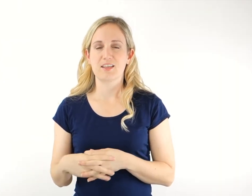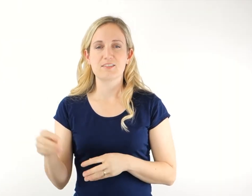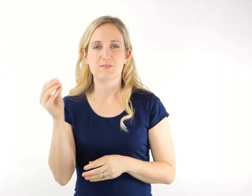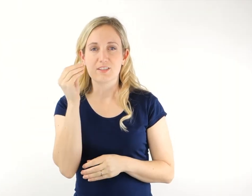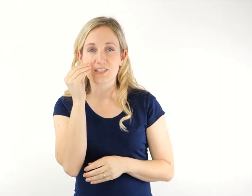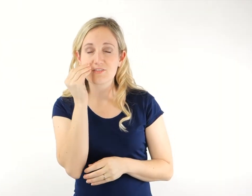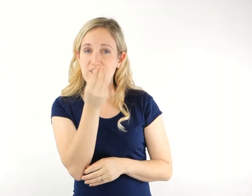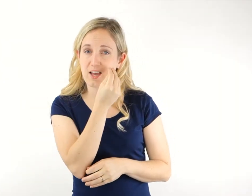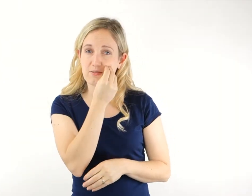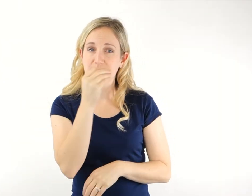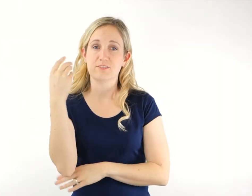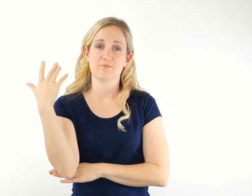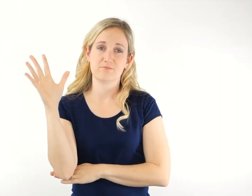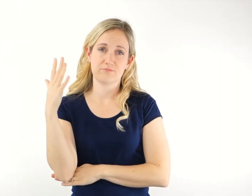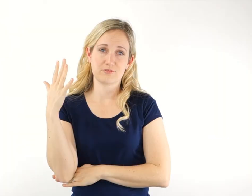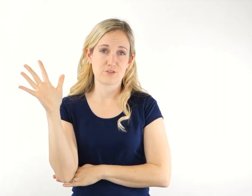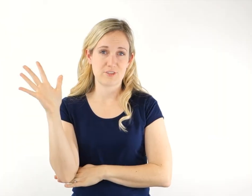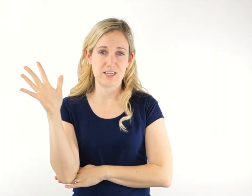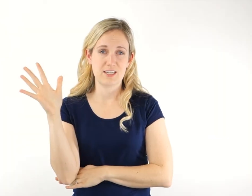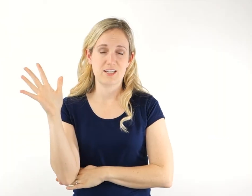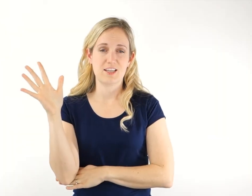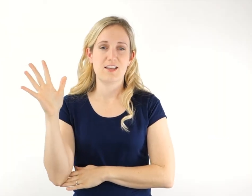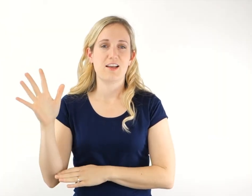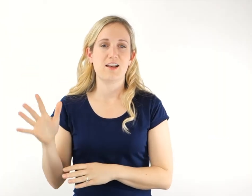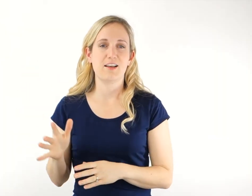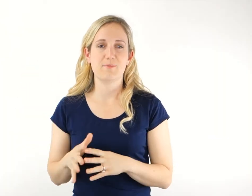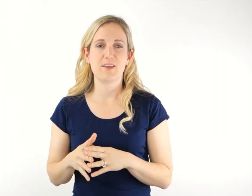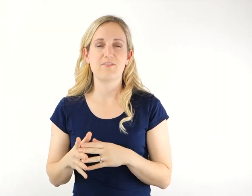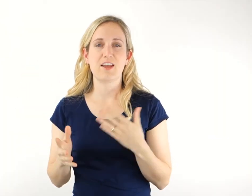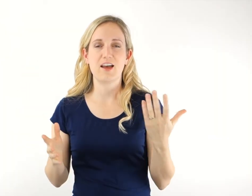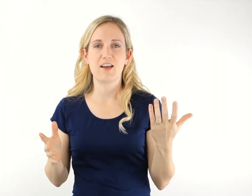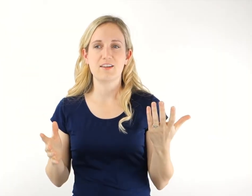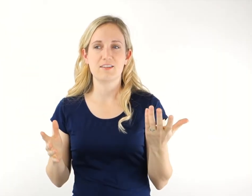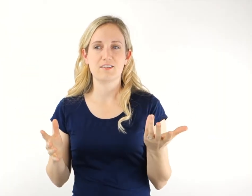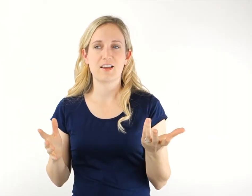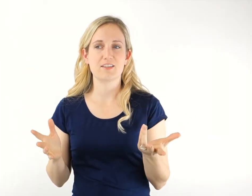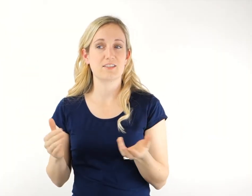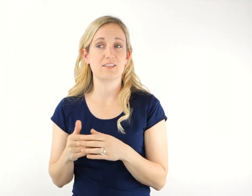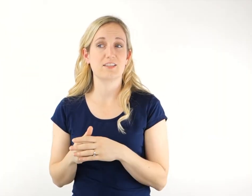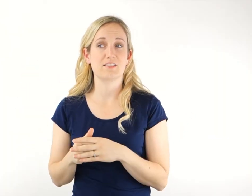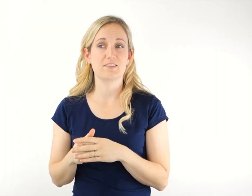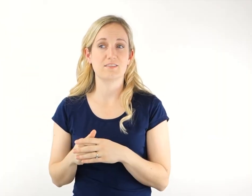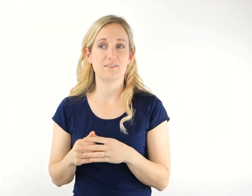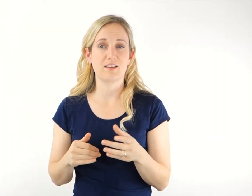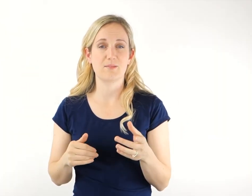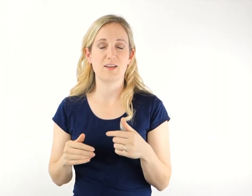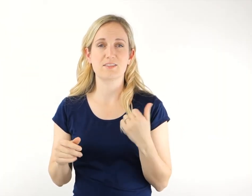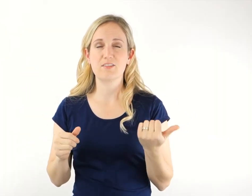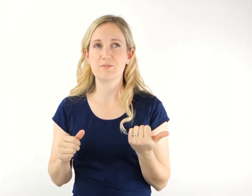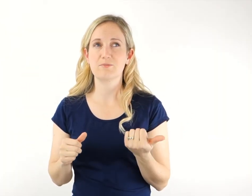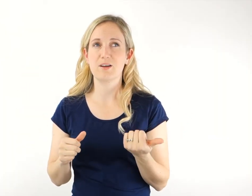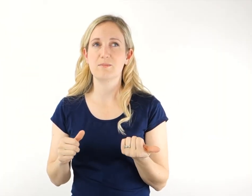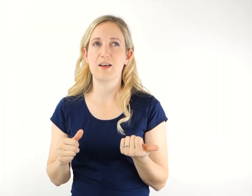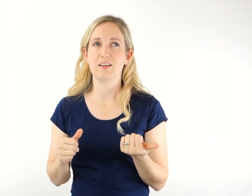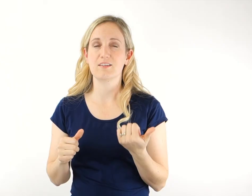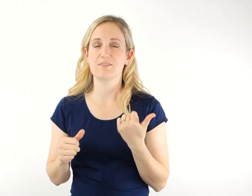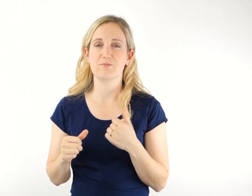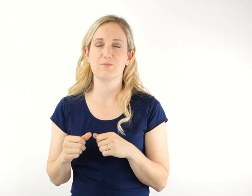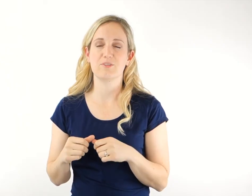So this is flower, tree. I actually had this call in a while back in a different word,